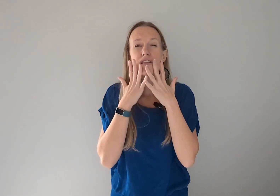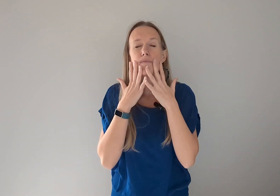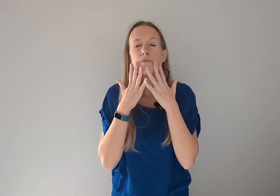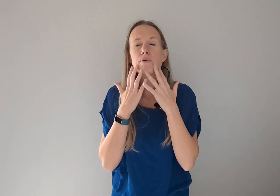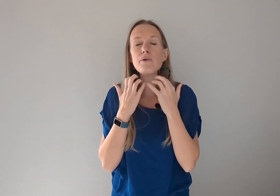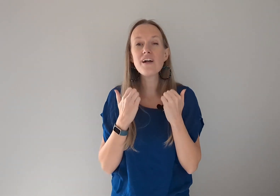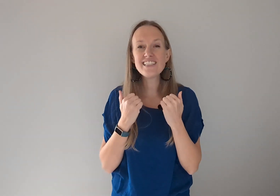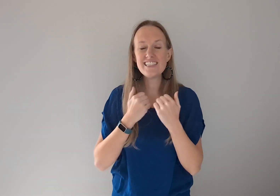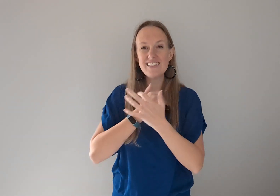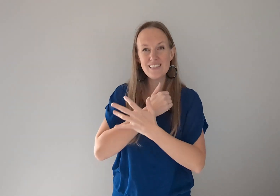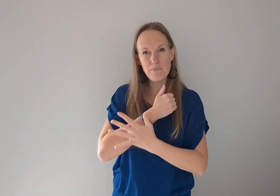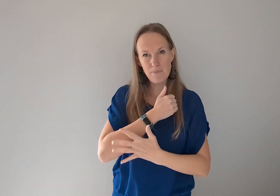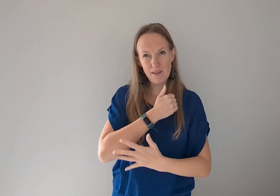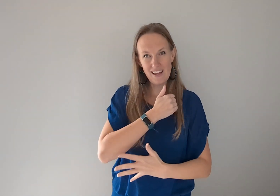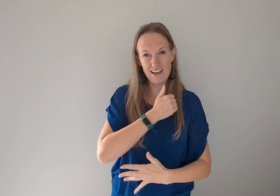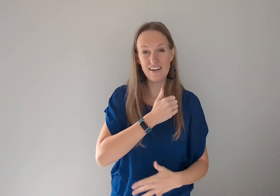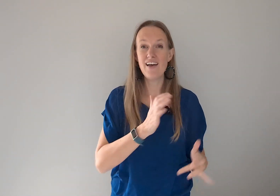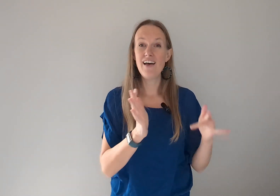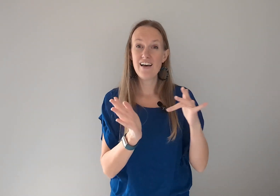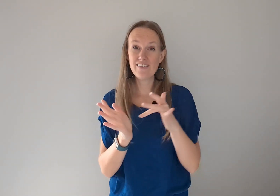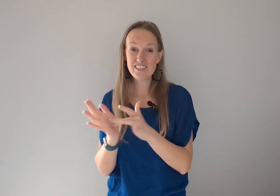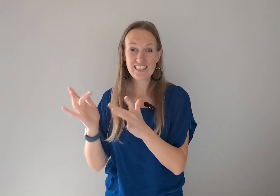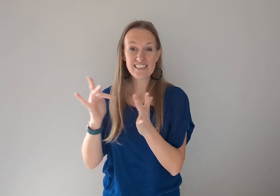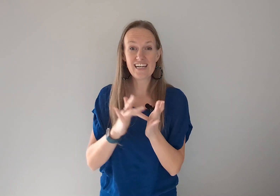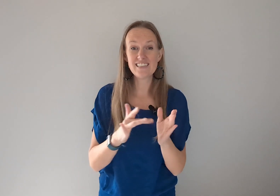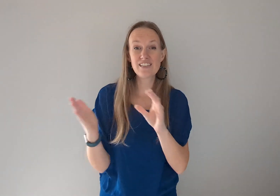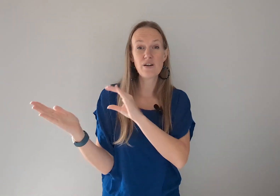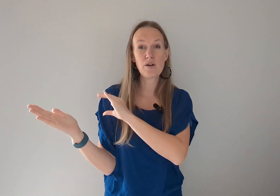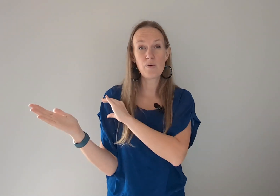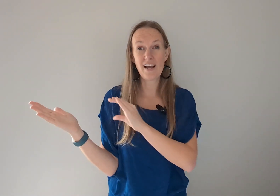the precious blood of Jesus Christ.